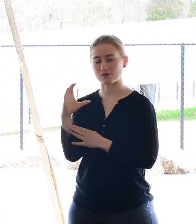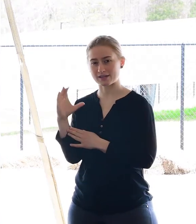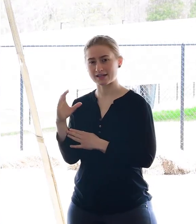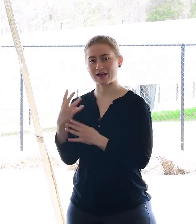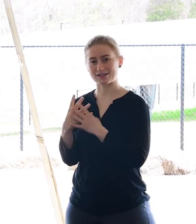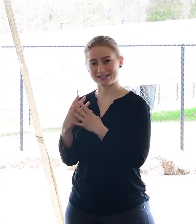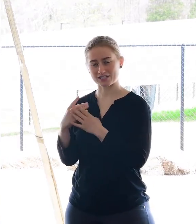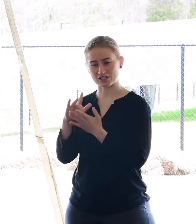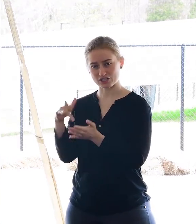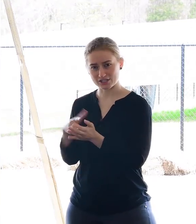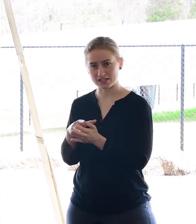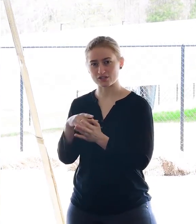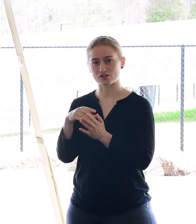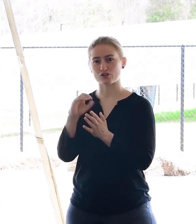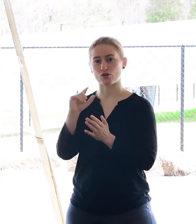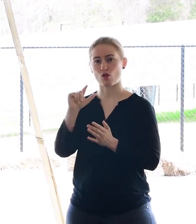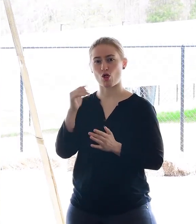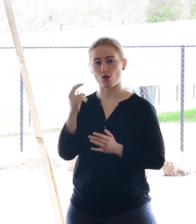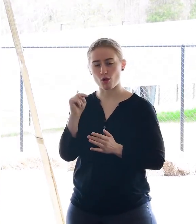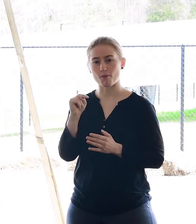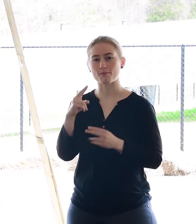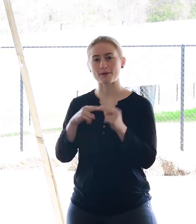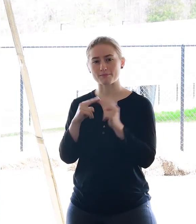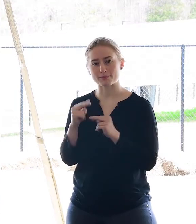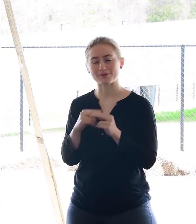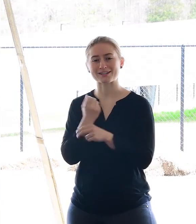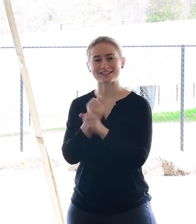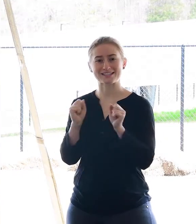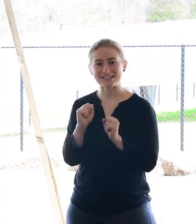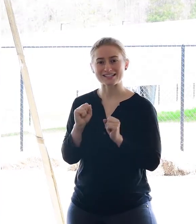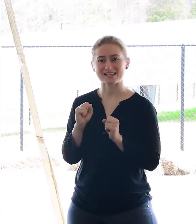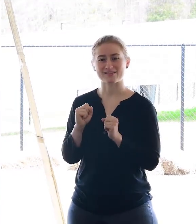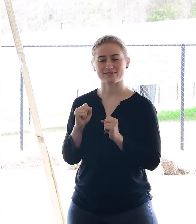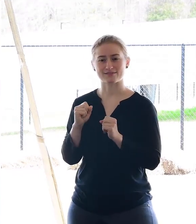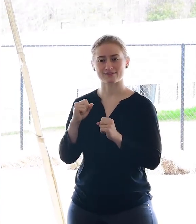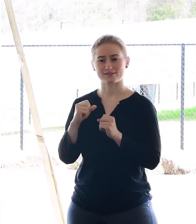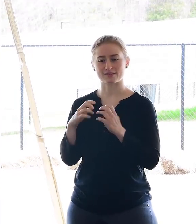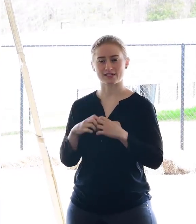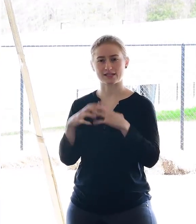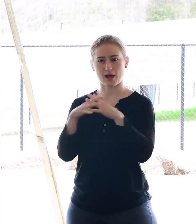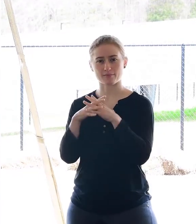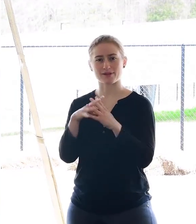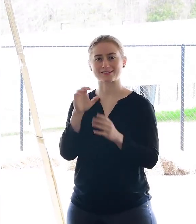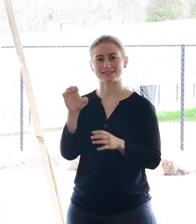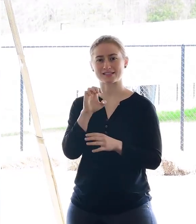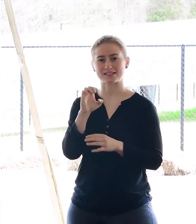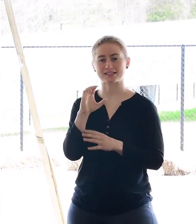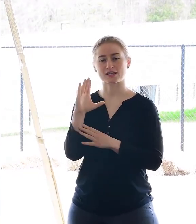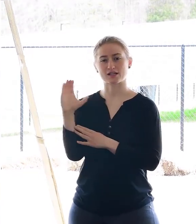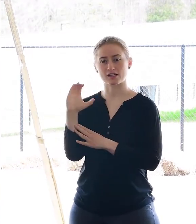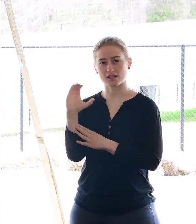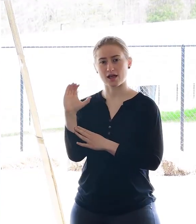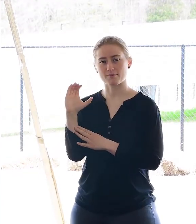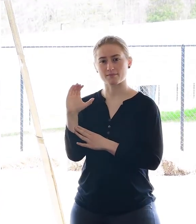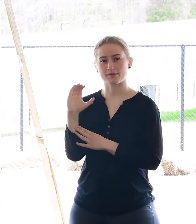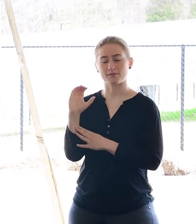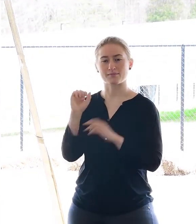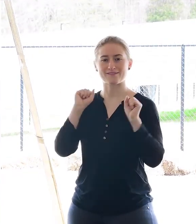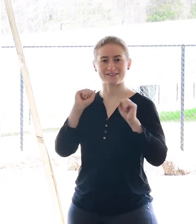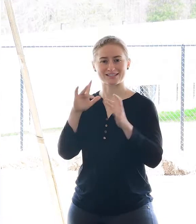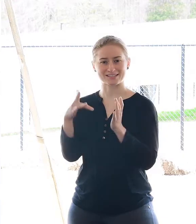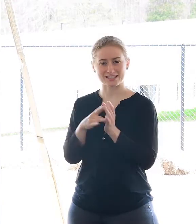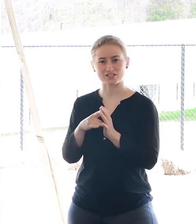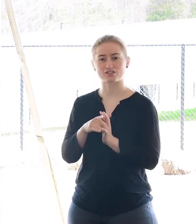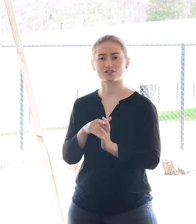the Ullman Building, the Skaggsville Public Safety Complex, East Columbia 50 Center, and the Waterloo Fire Station. So